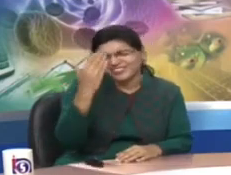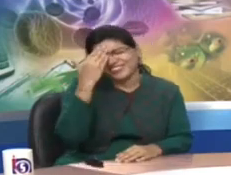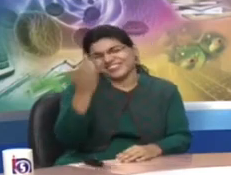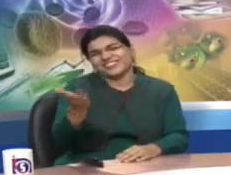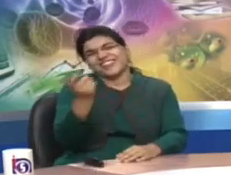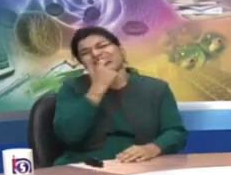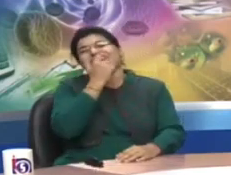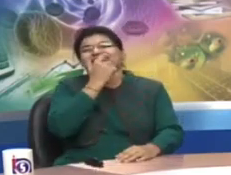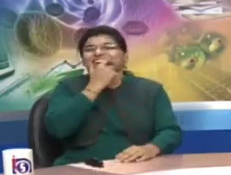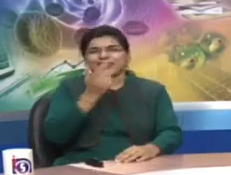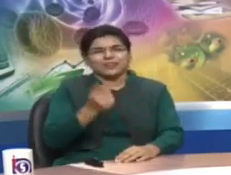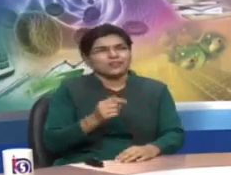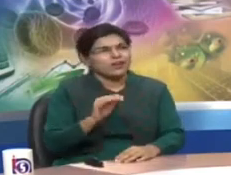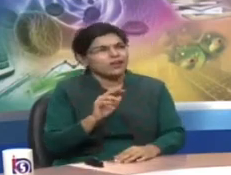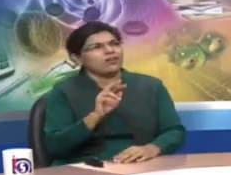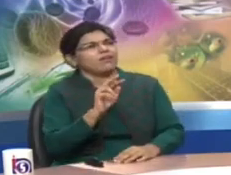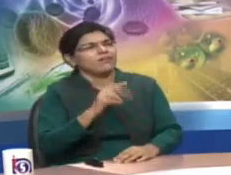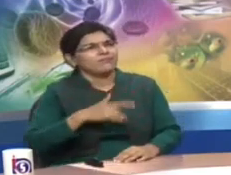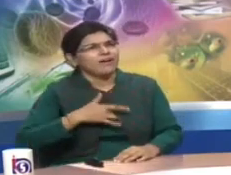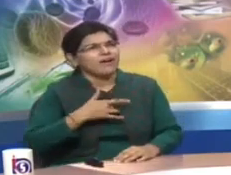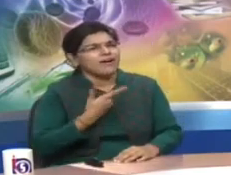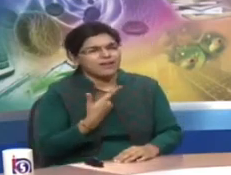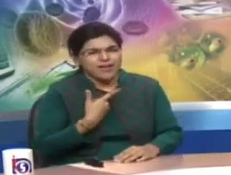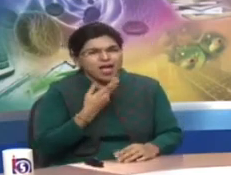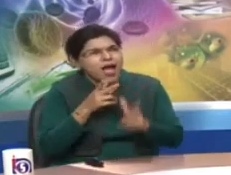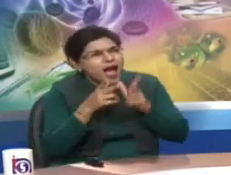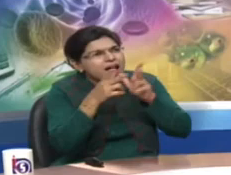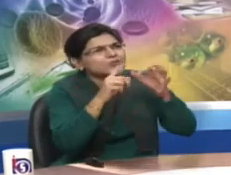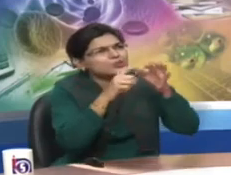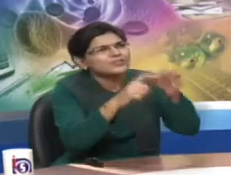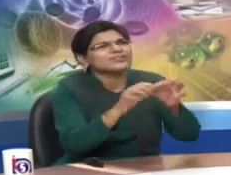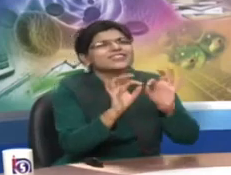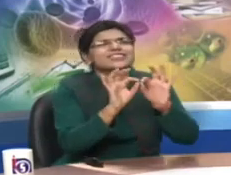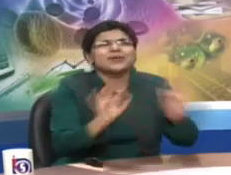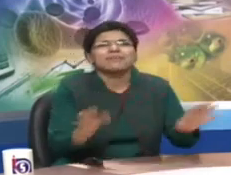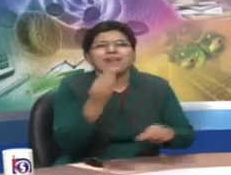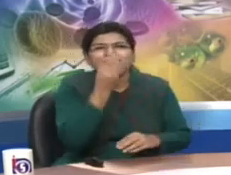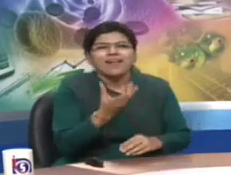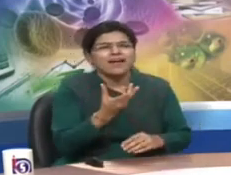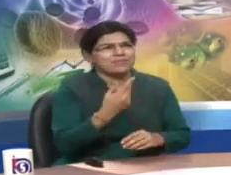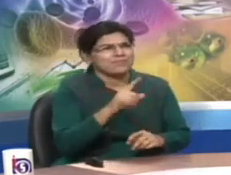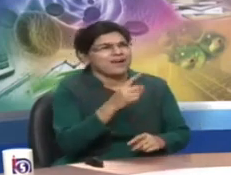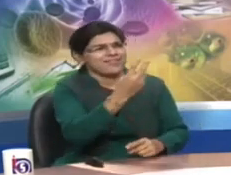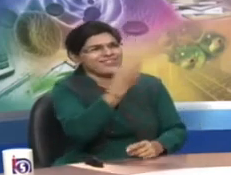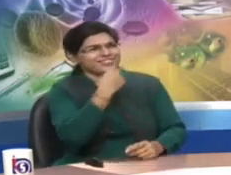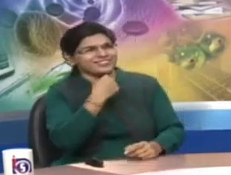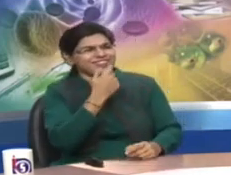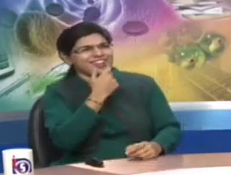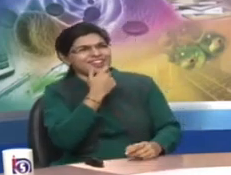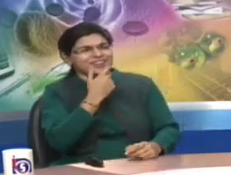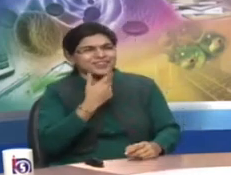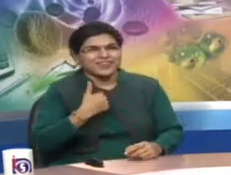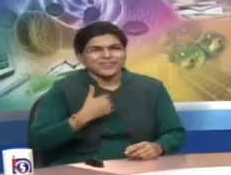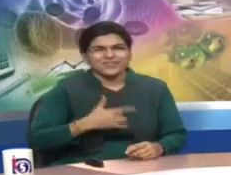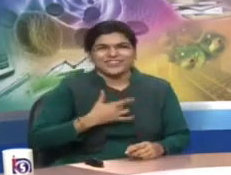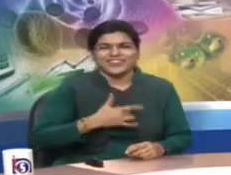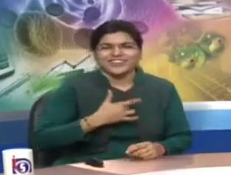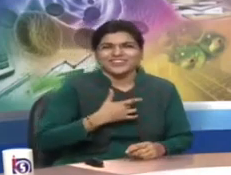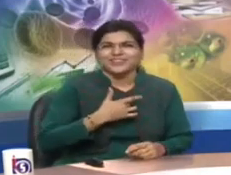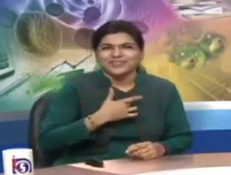And she laughed as tough as I had asked something which was